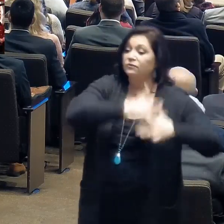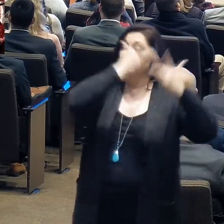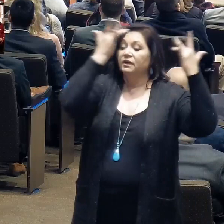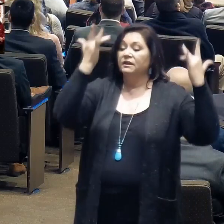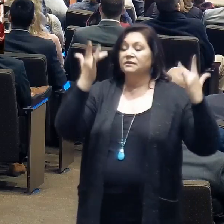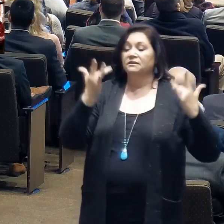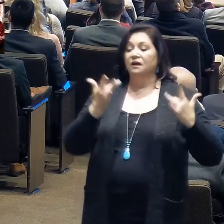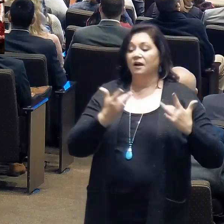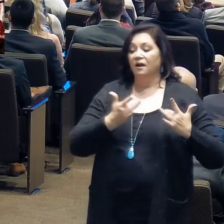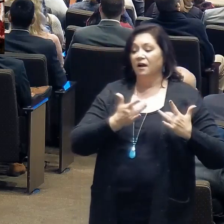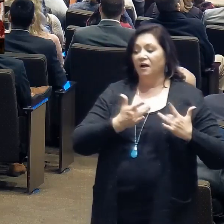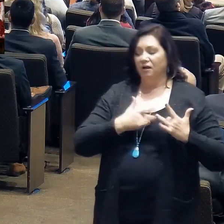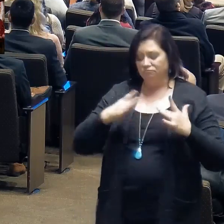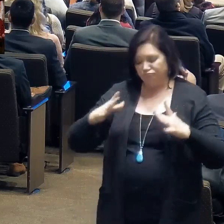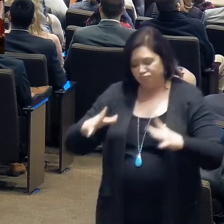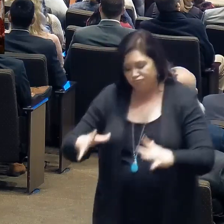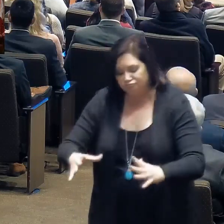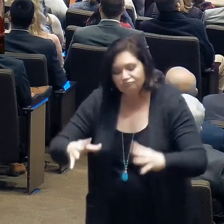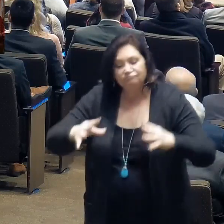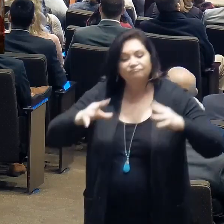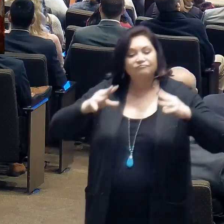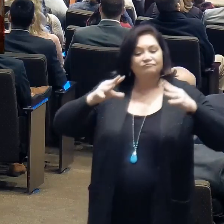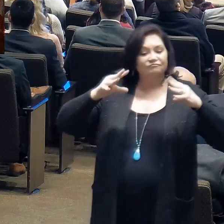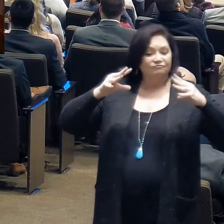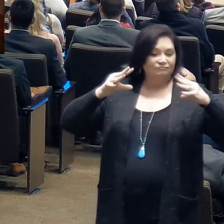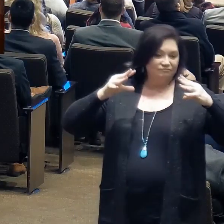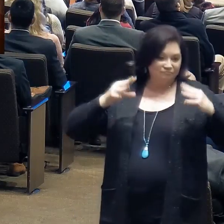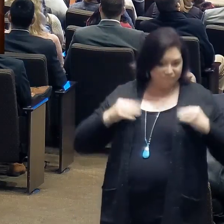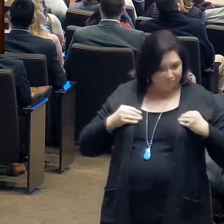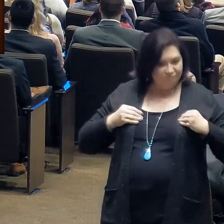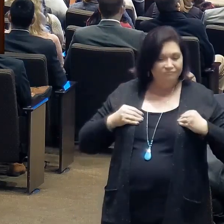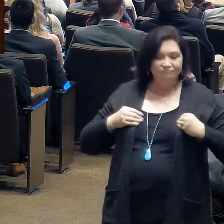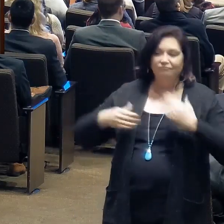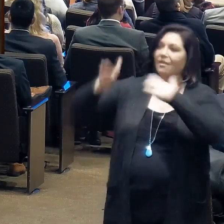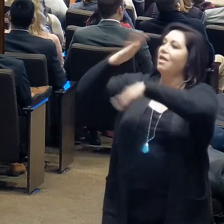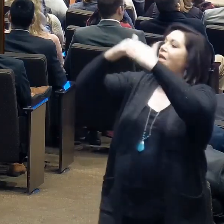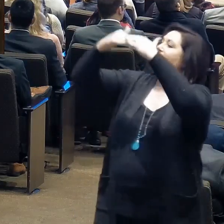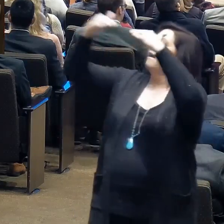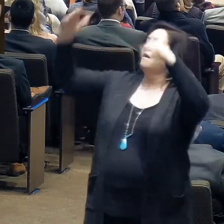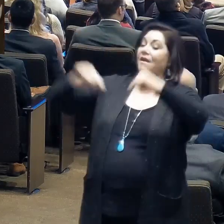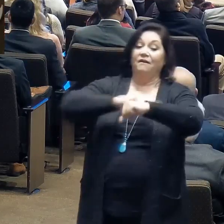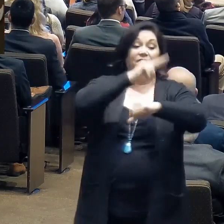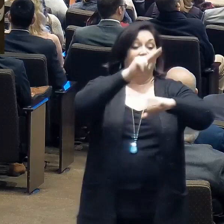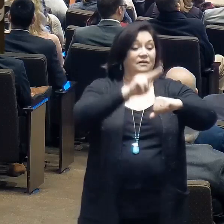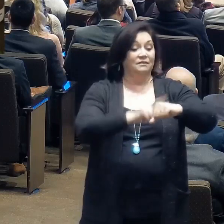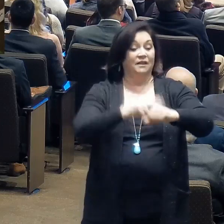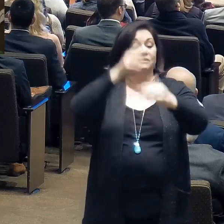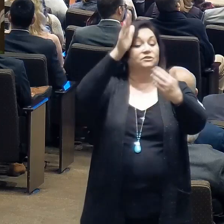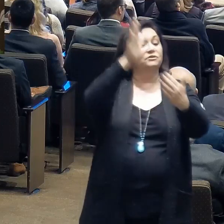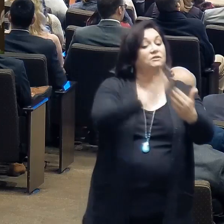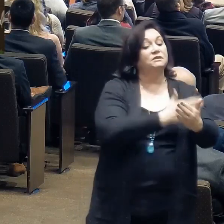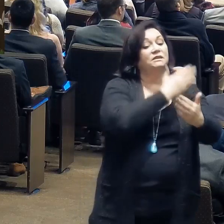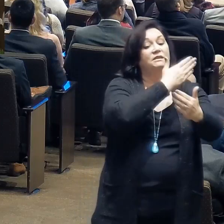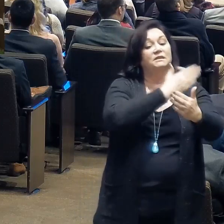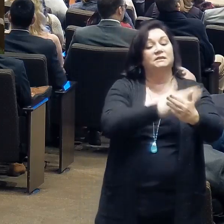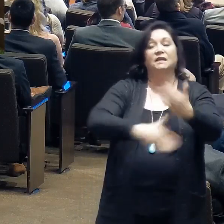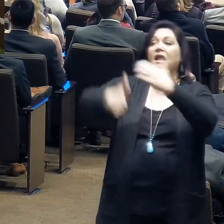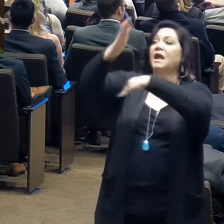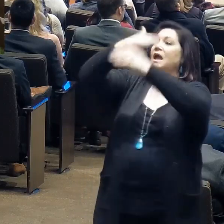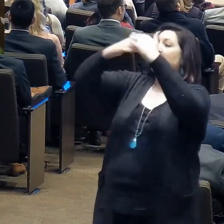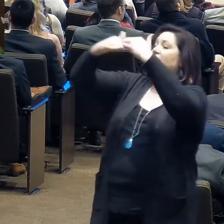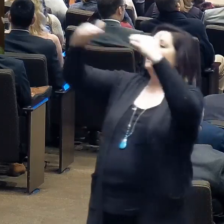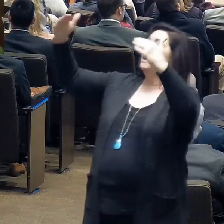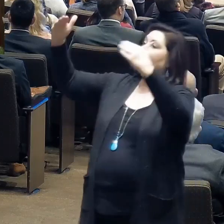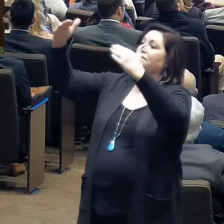heart prepare and prove And heaven and nature sing And